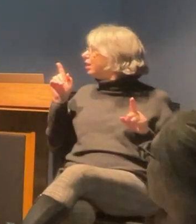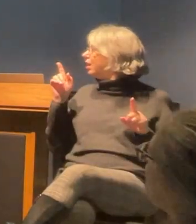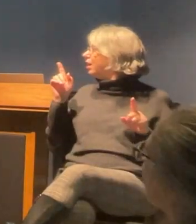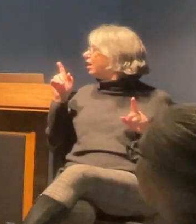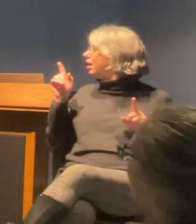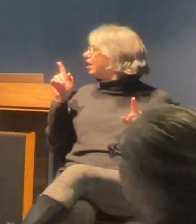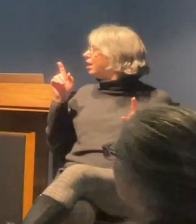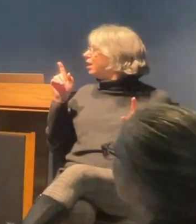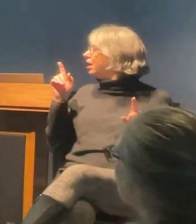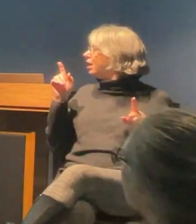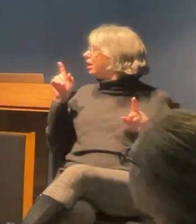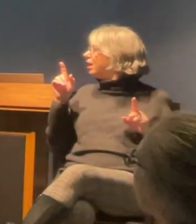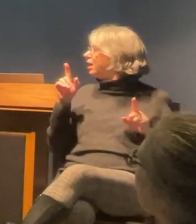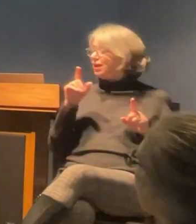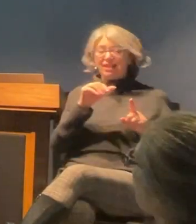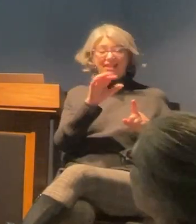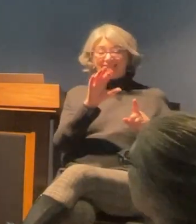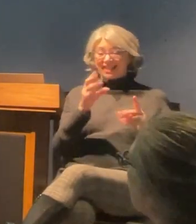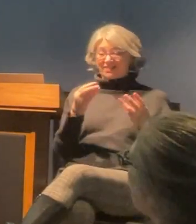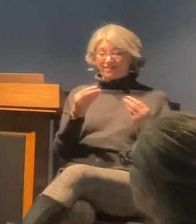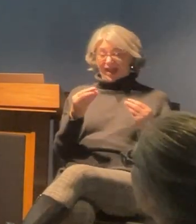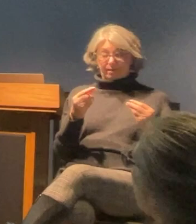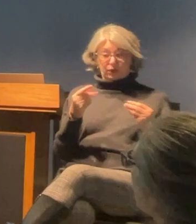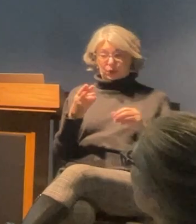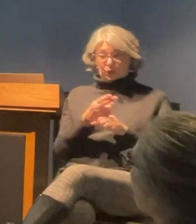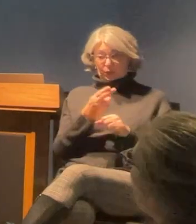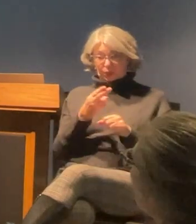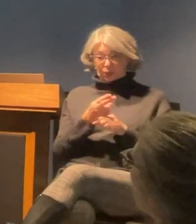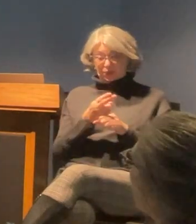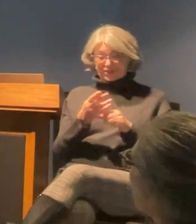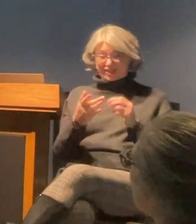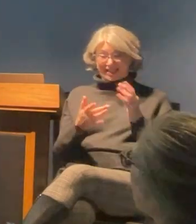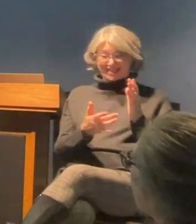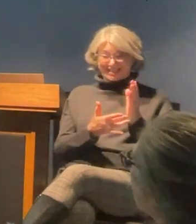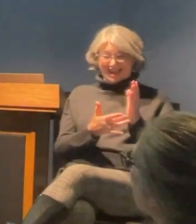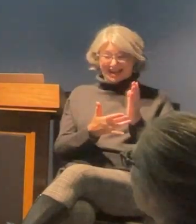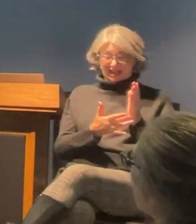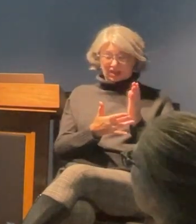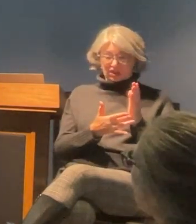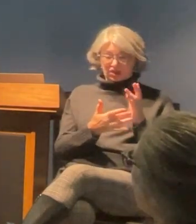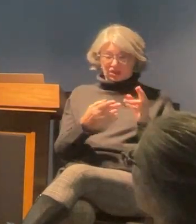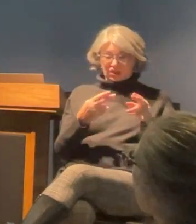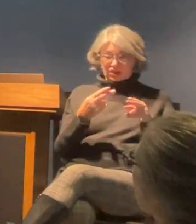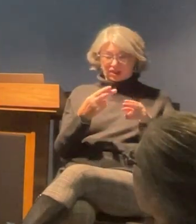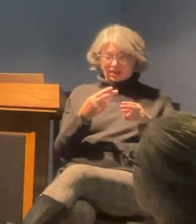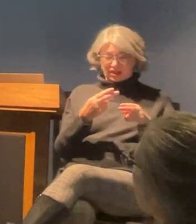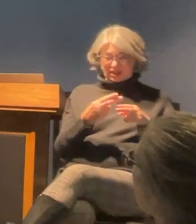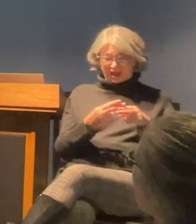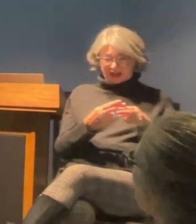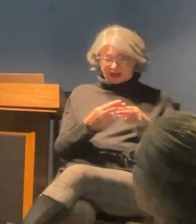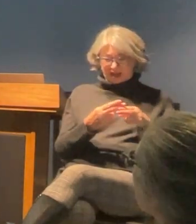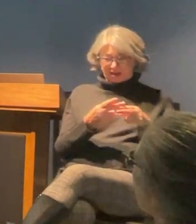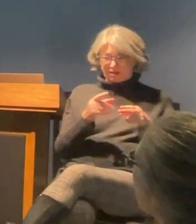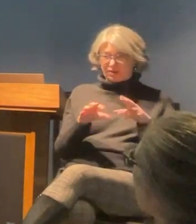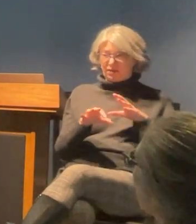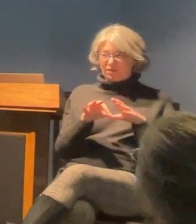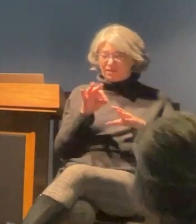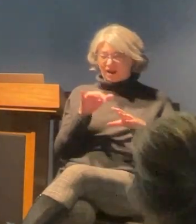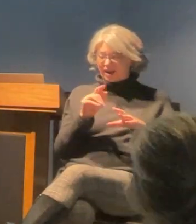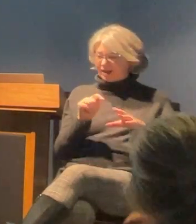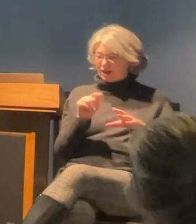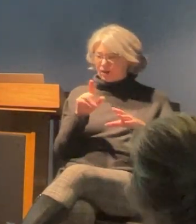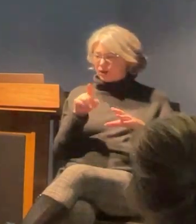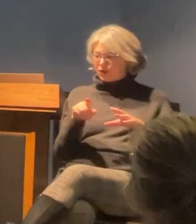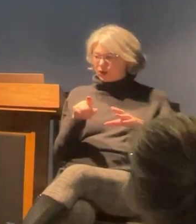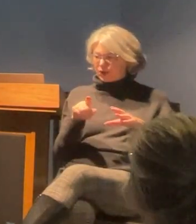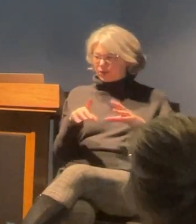is fabric that you used a technical means to find it, or did